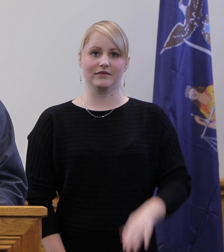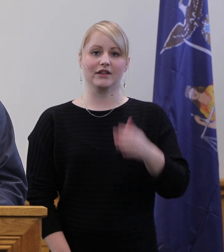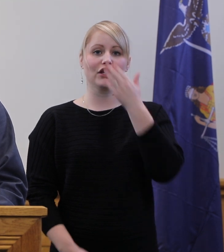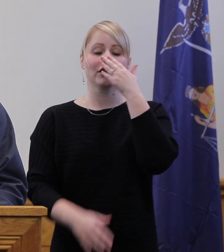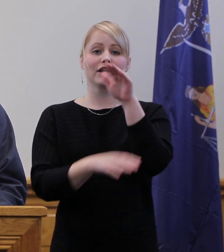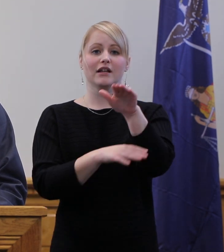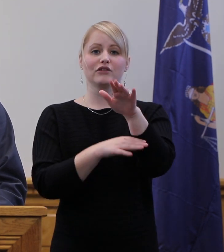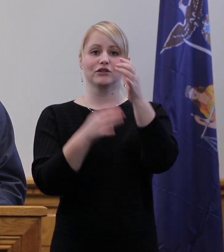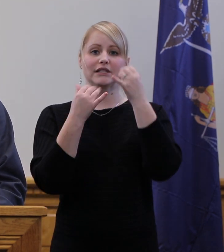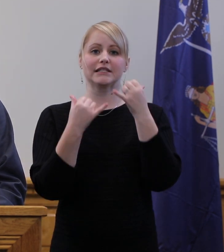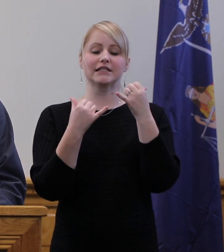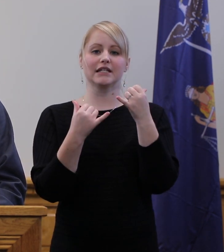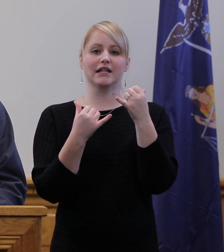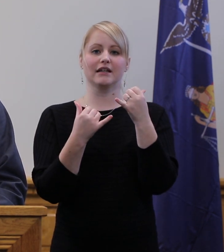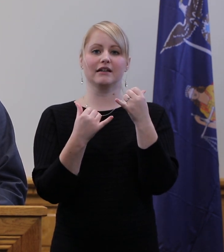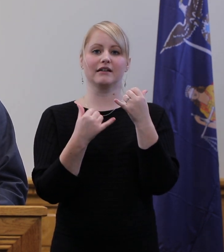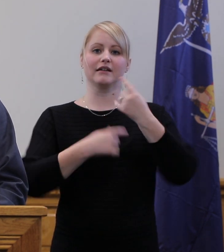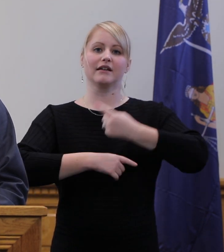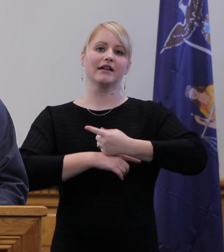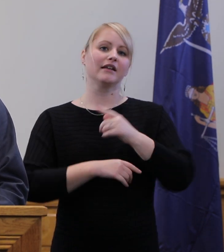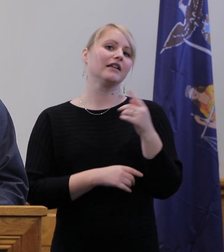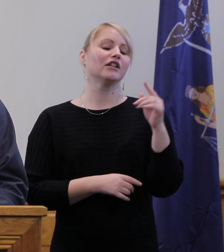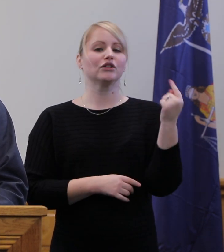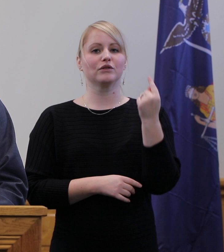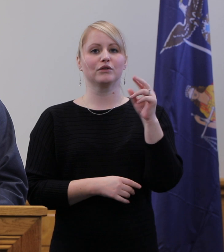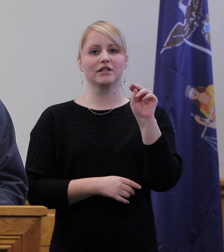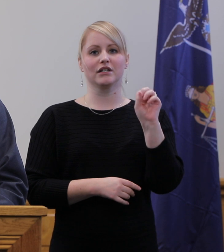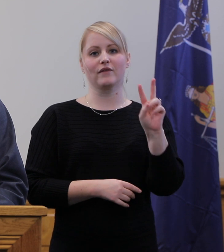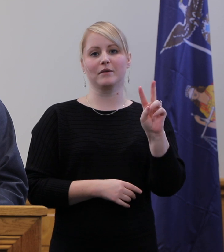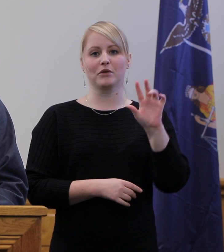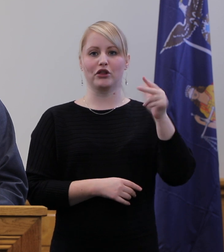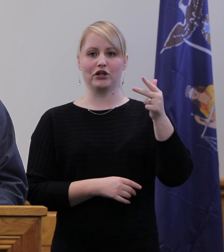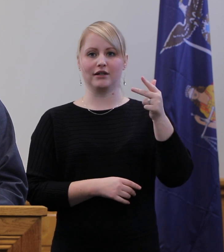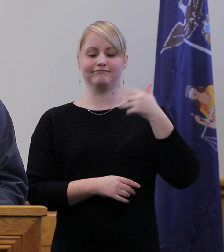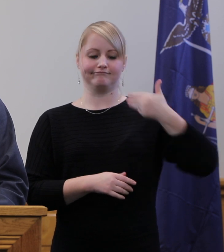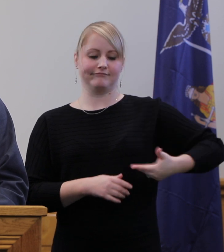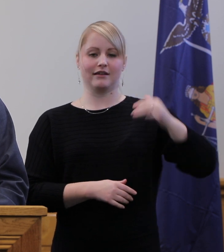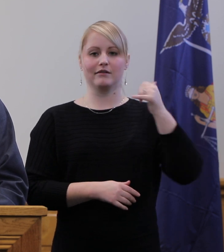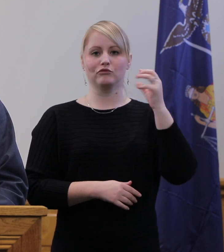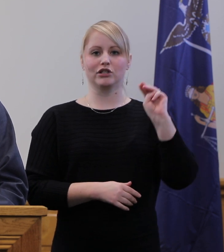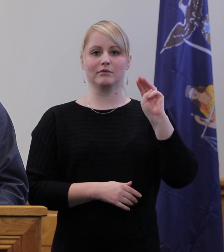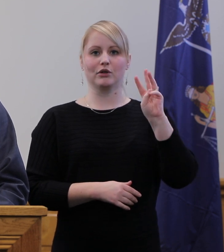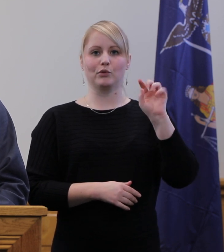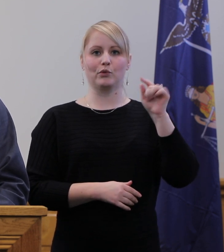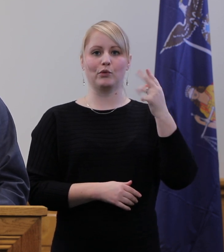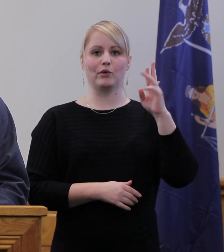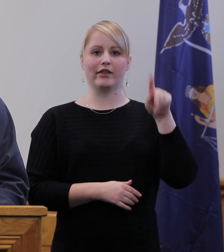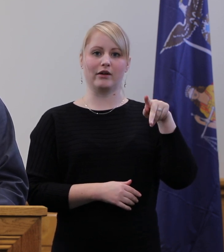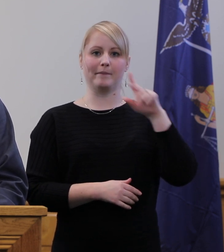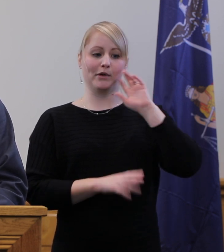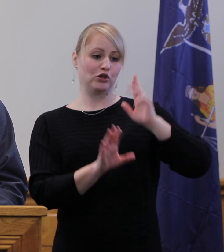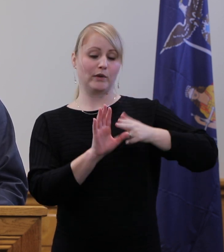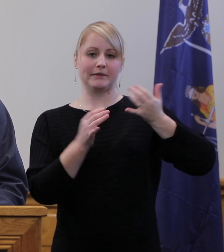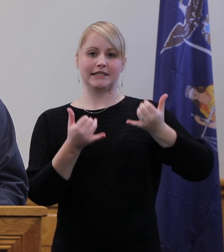Good afternoon. Today is Tuesday, November 3rd. I'm Jim Weatherup, Chairman of the Oswego County Legislature. Joining me today are Sara